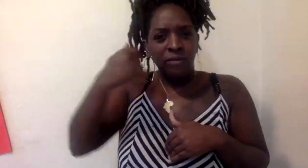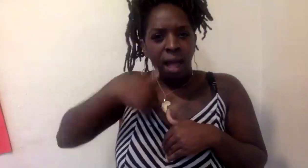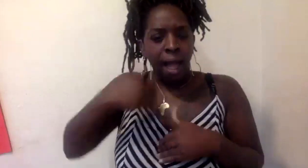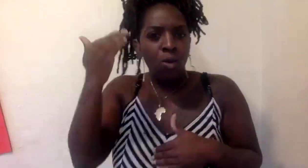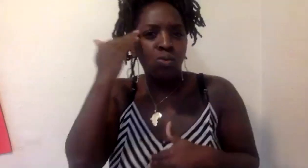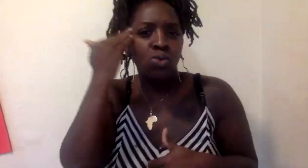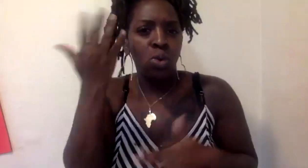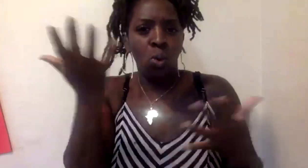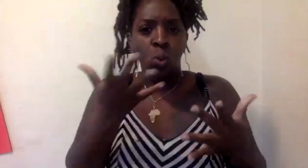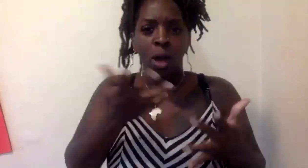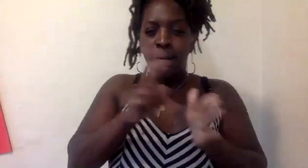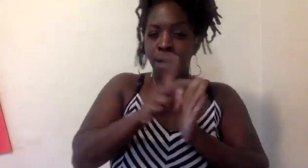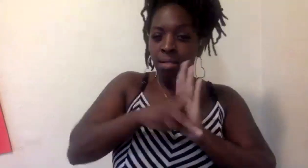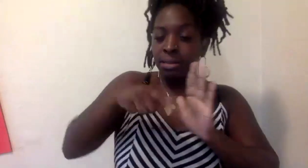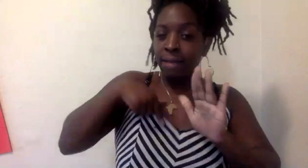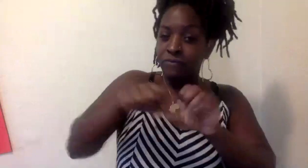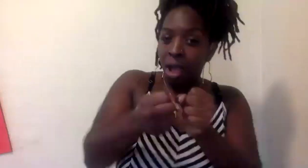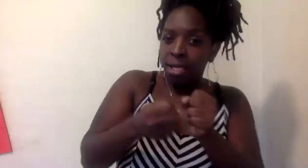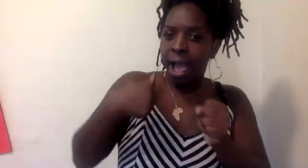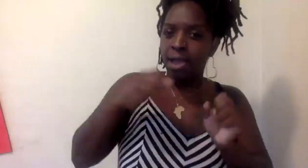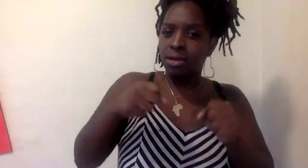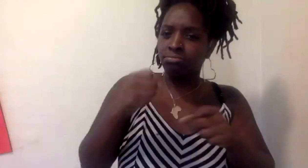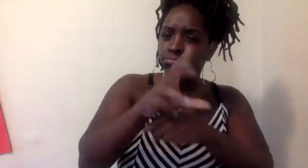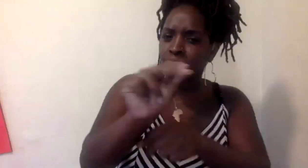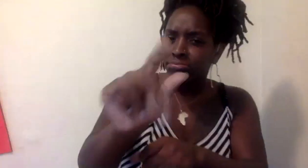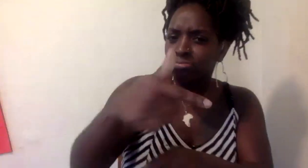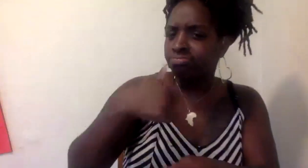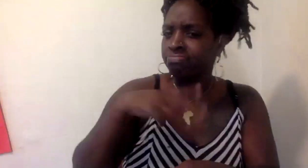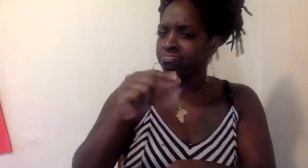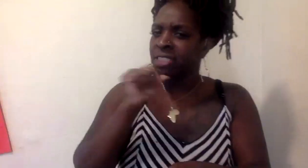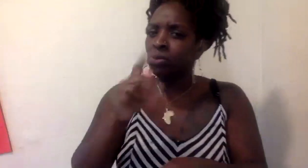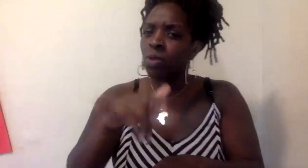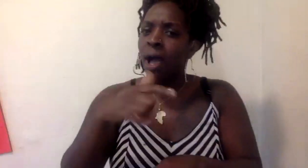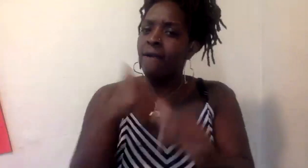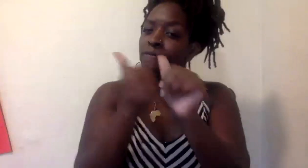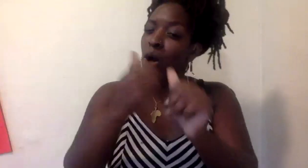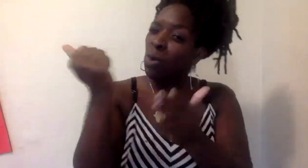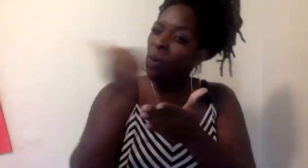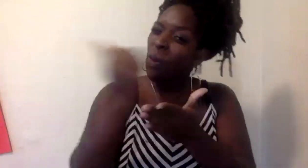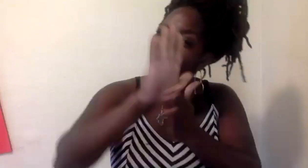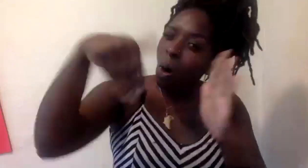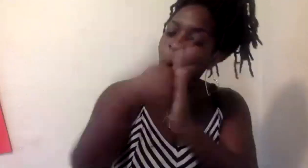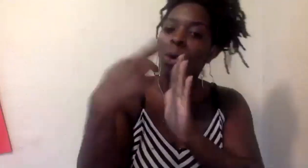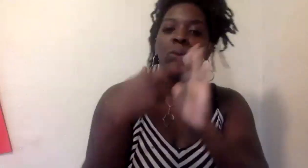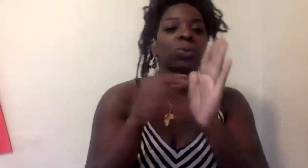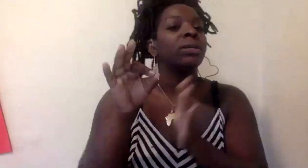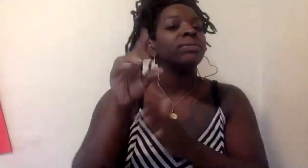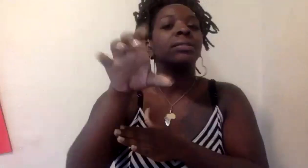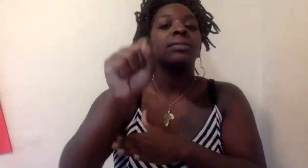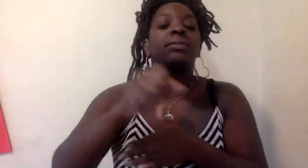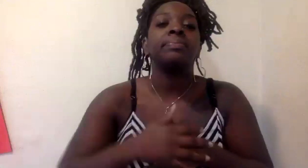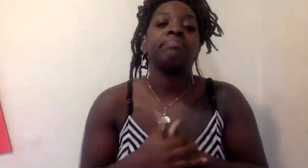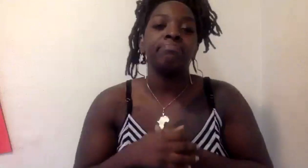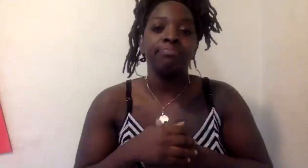at-will contract. But if I knew the policy that I violated, of course, I wouldn't be violating